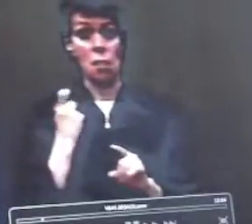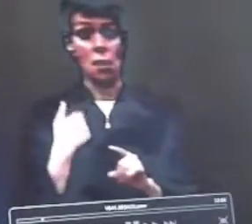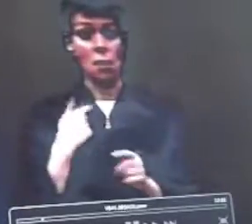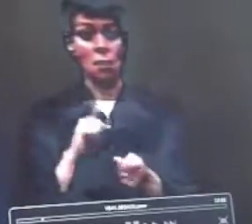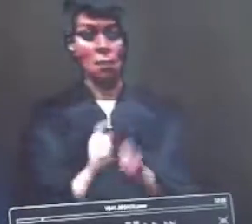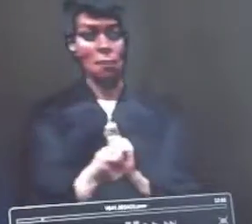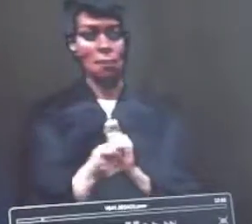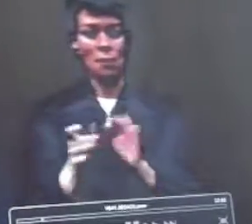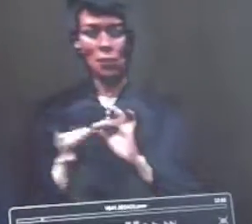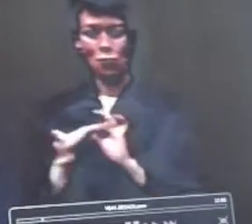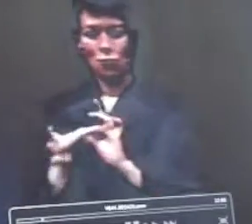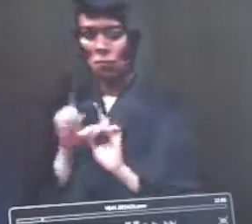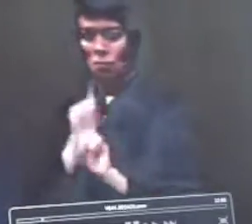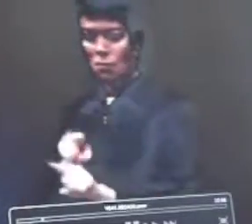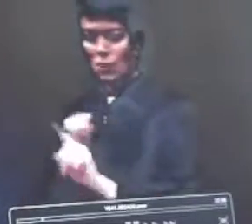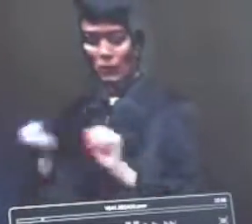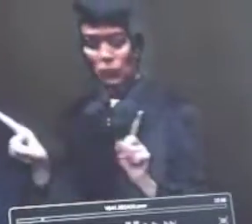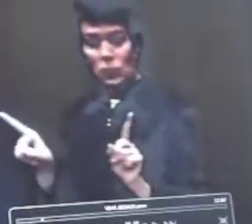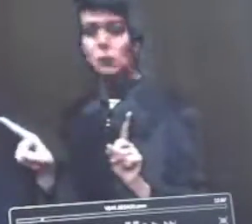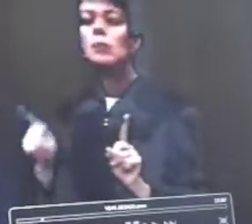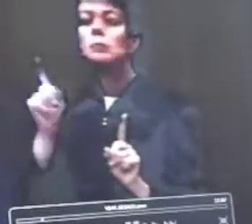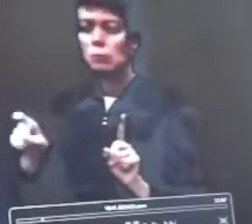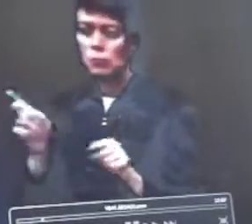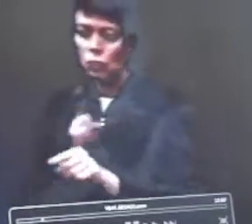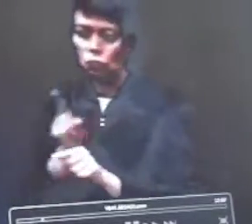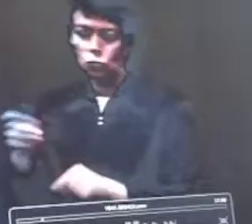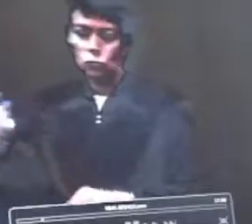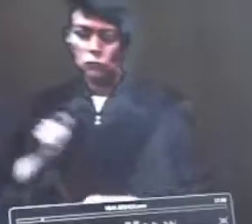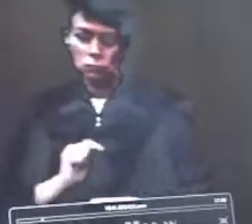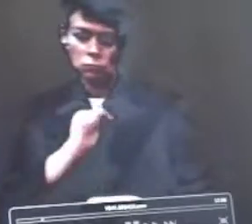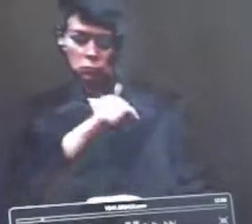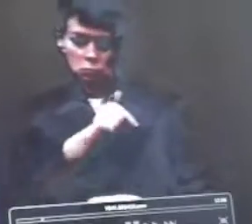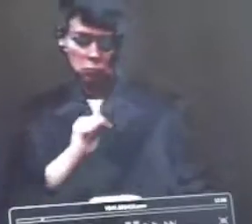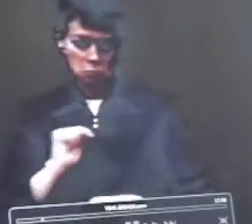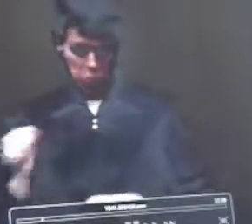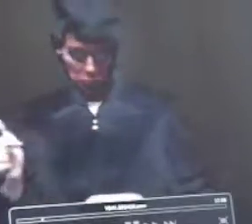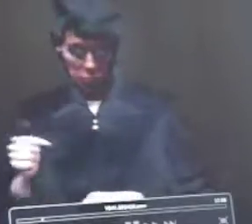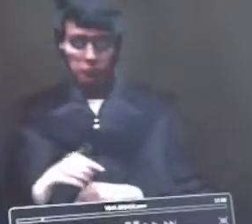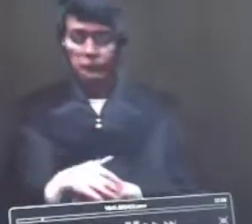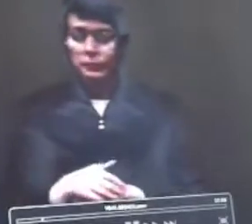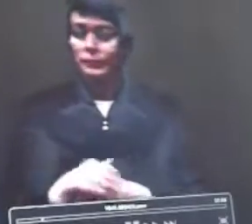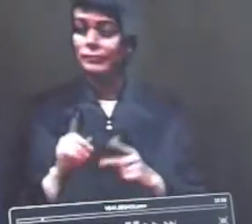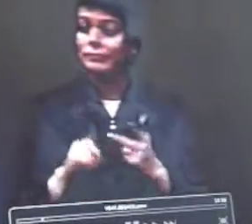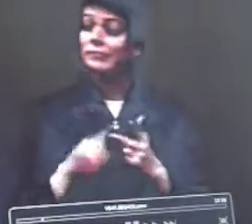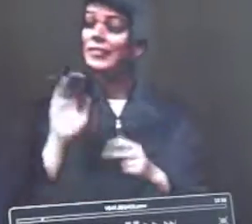to before. If there's a new question or some new information, you should use consecutive interpreting.